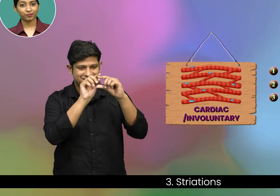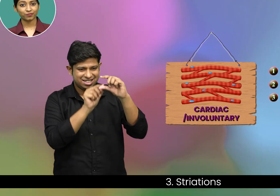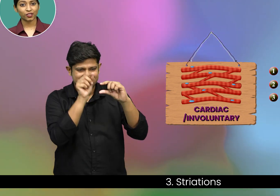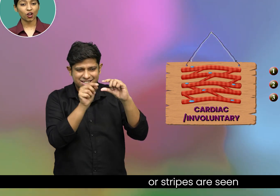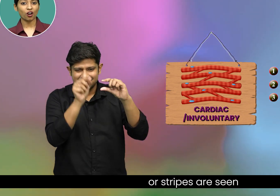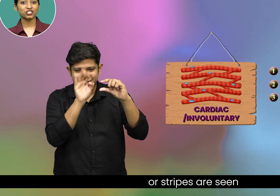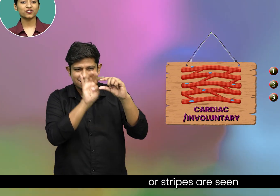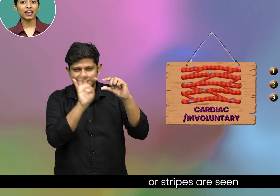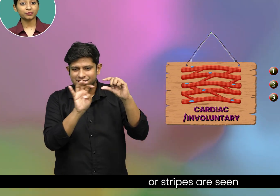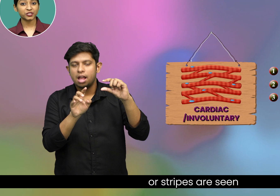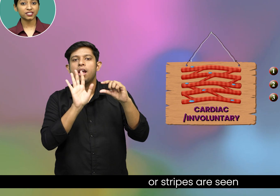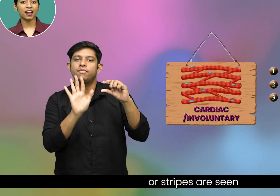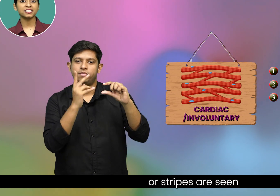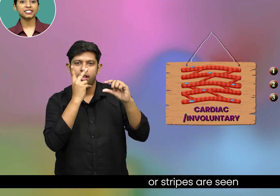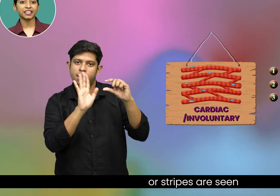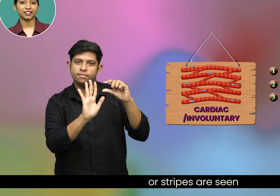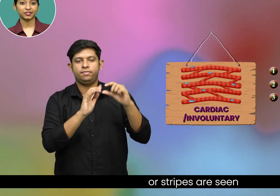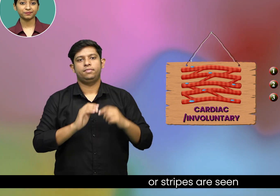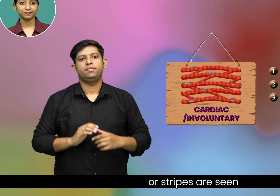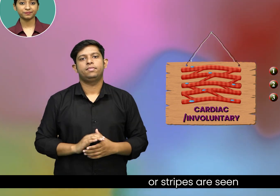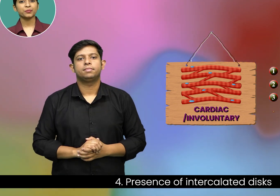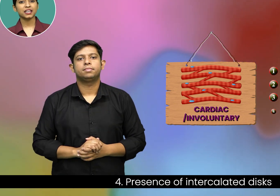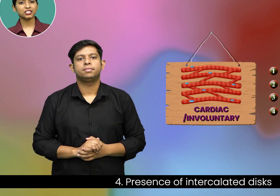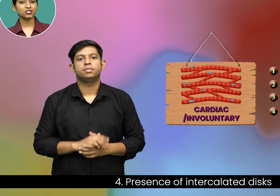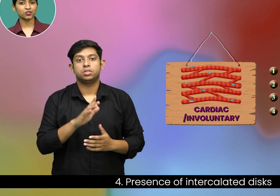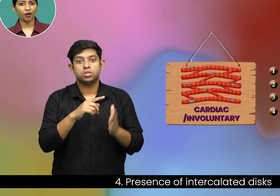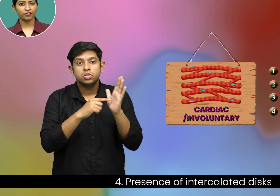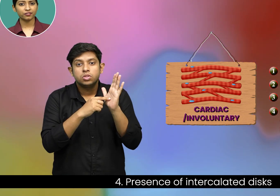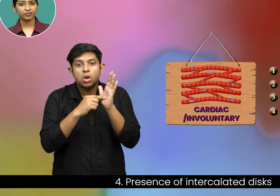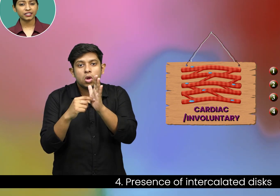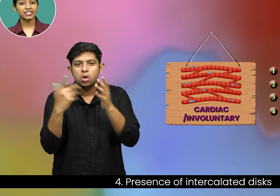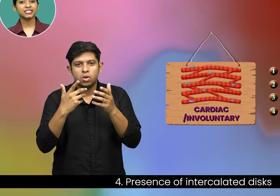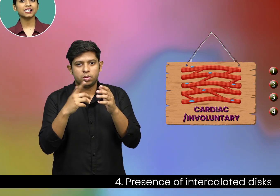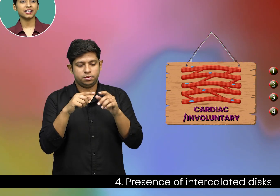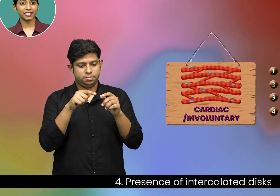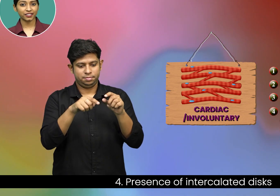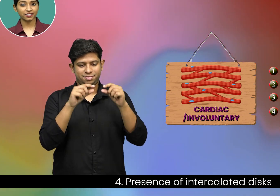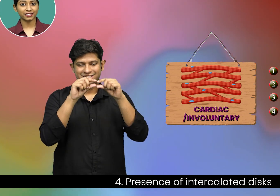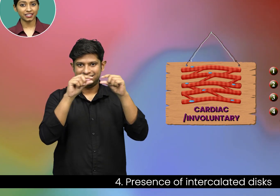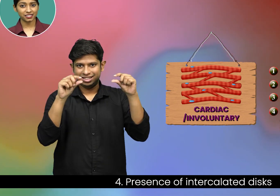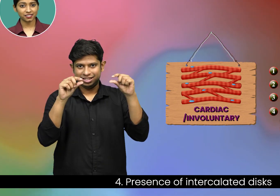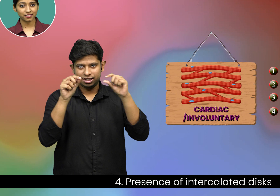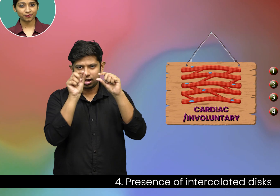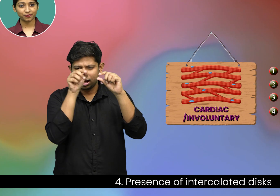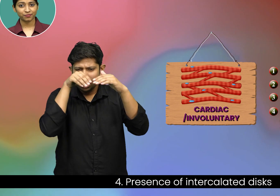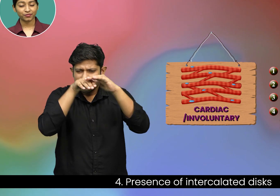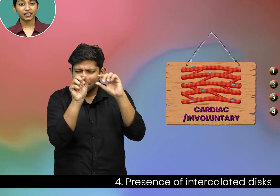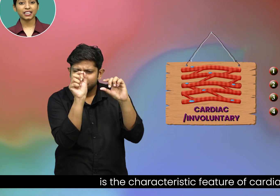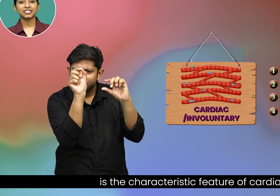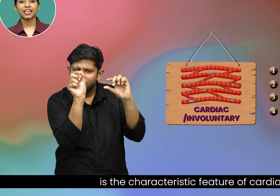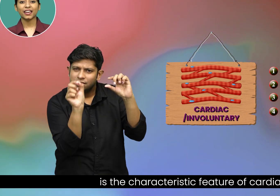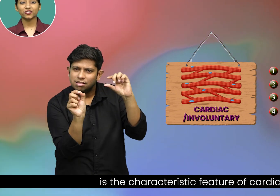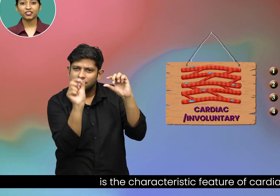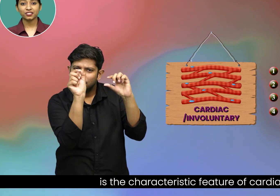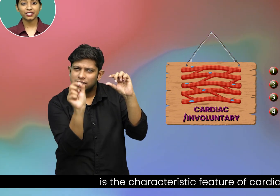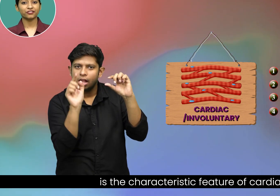Striations or stripes are seen. Presence of intercalated discs